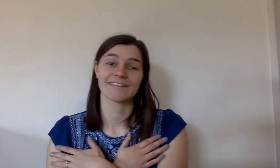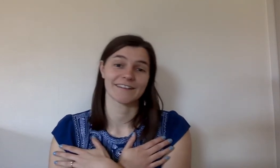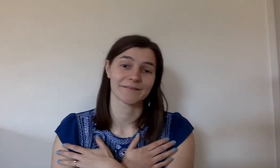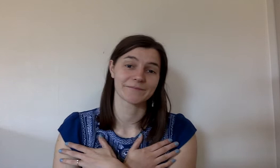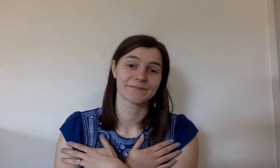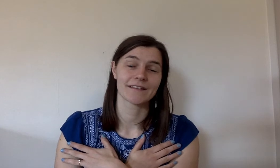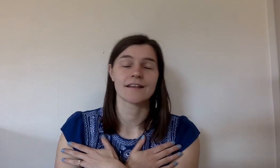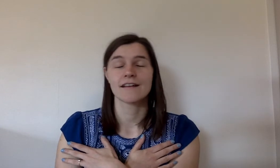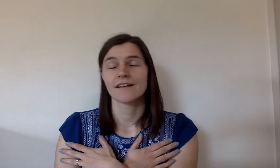him,